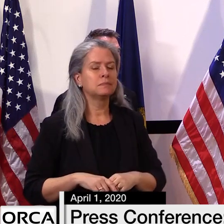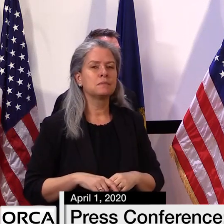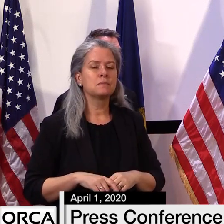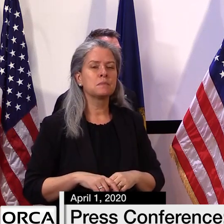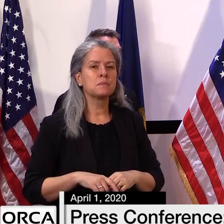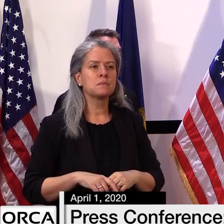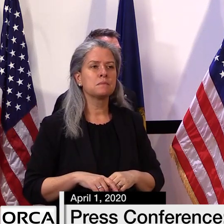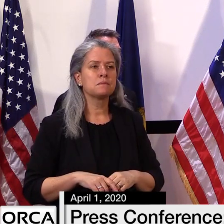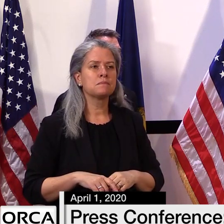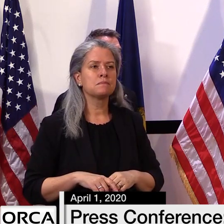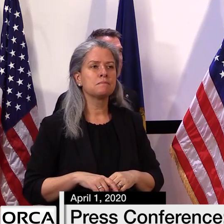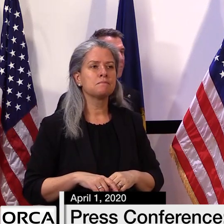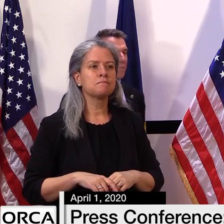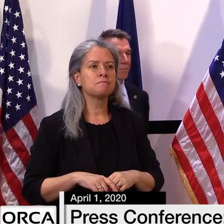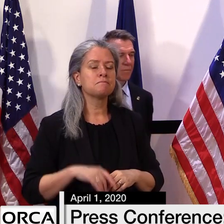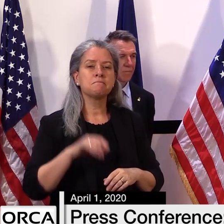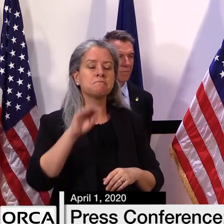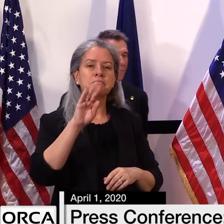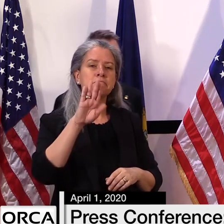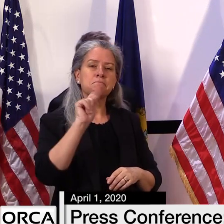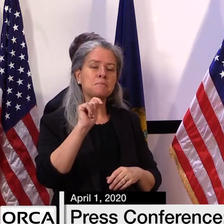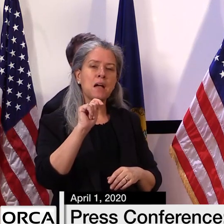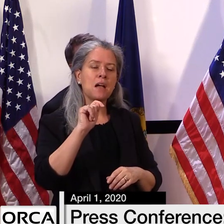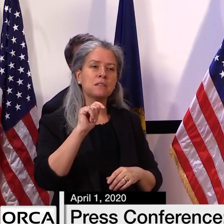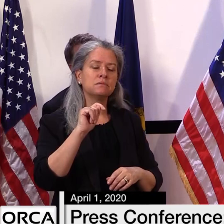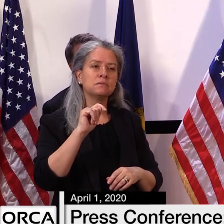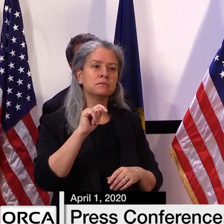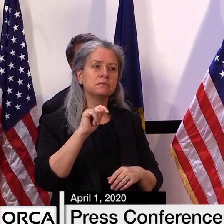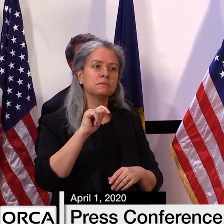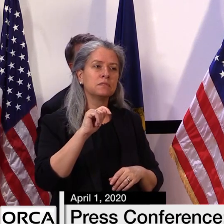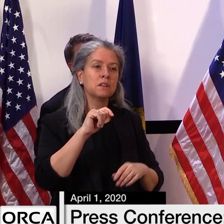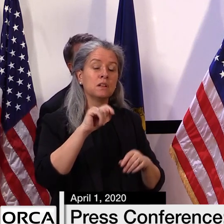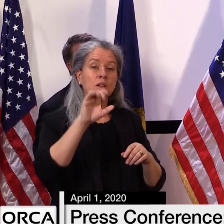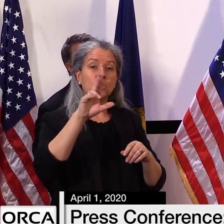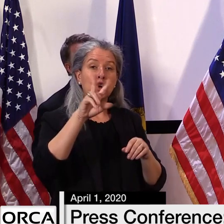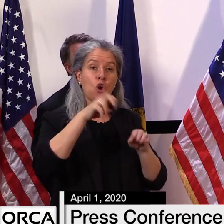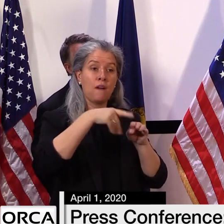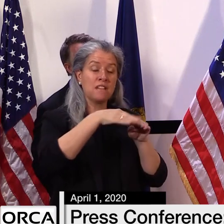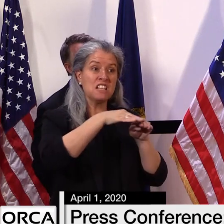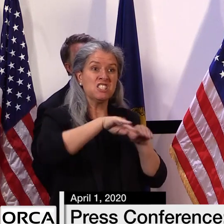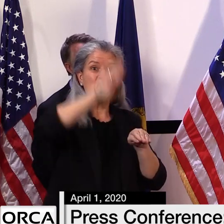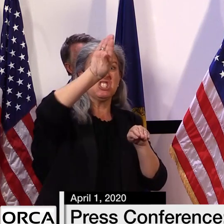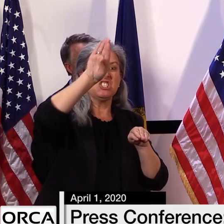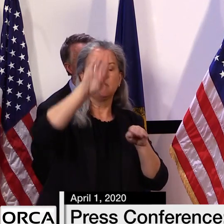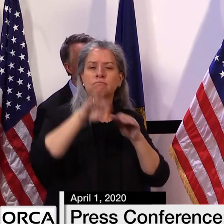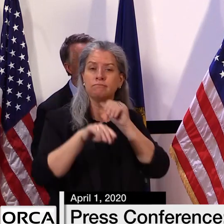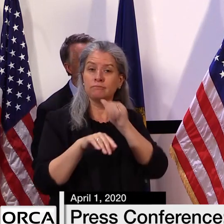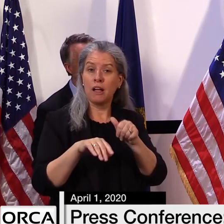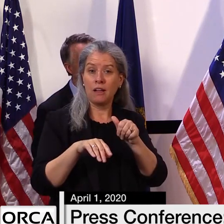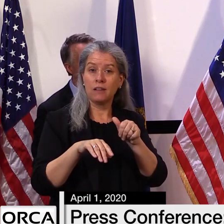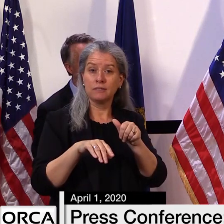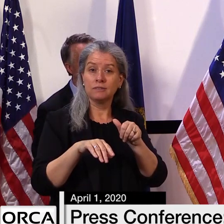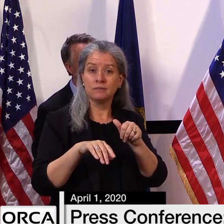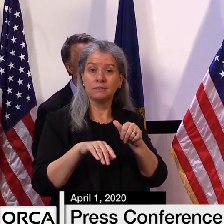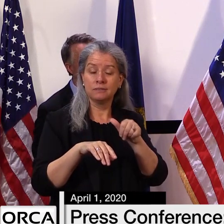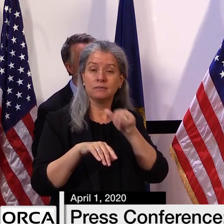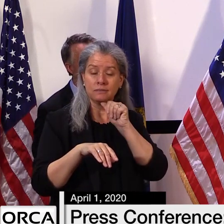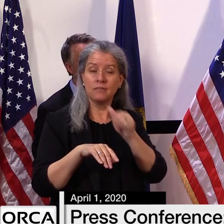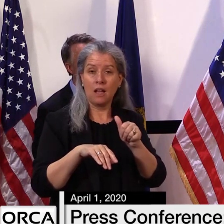seeing such a steep increase in the slope of the curve at this point in time to alarm me